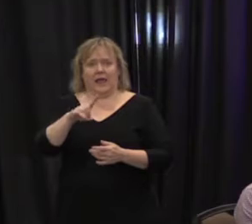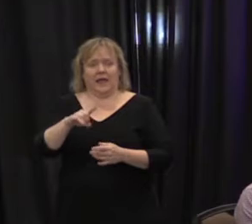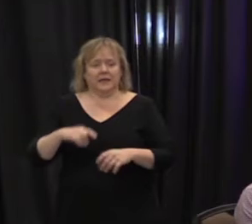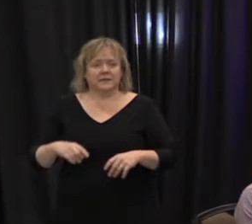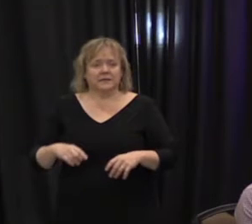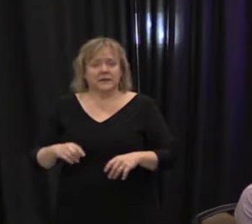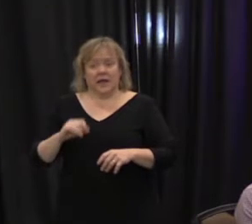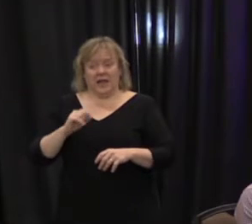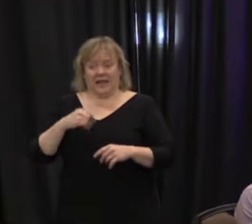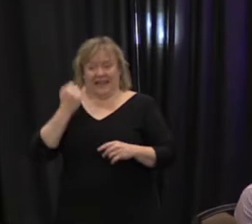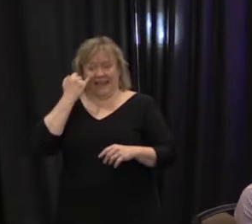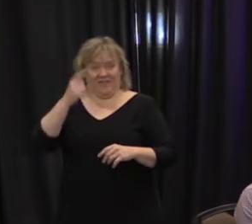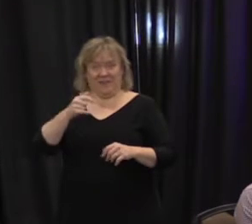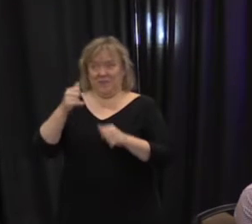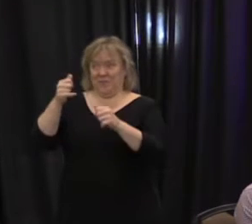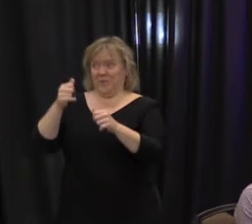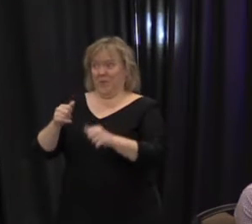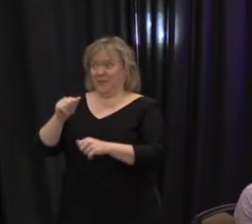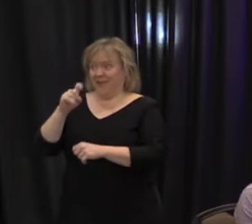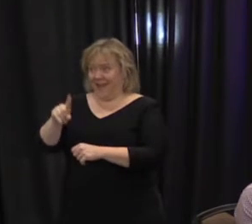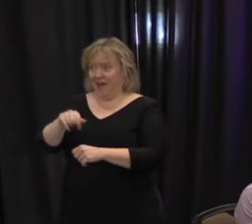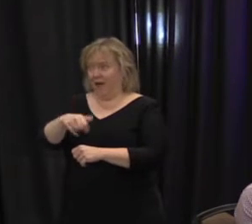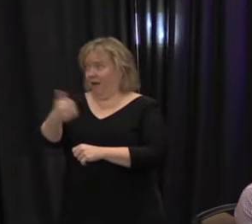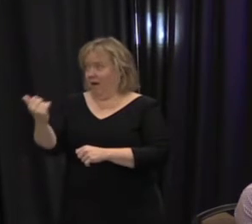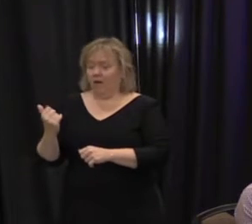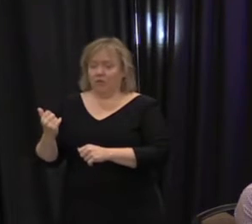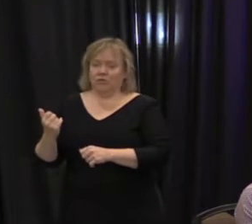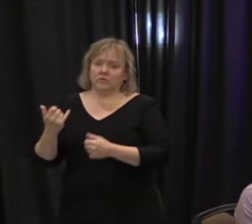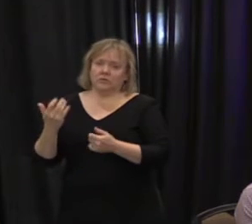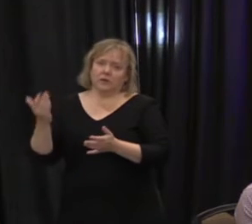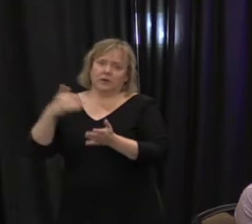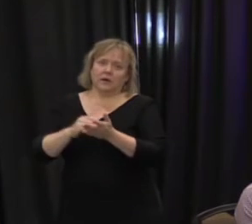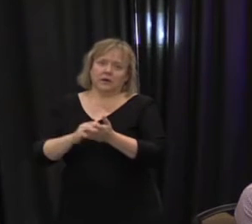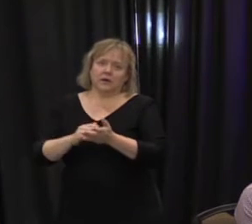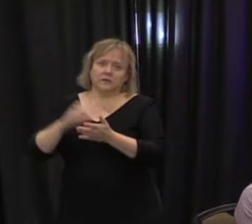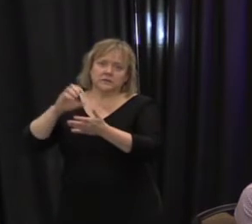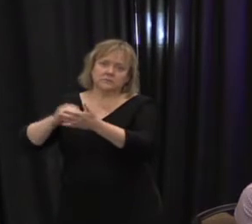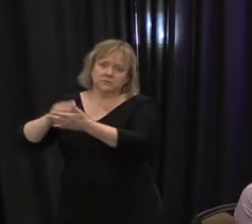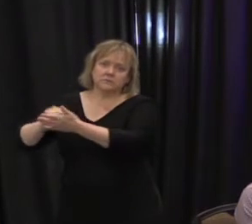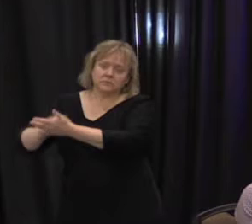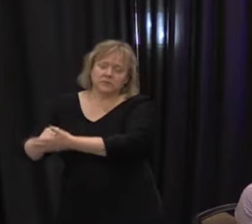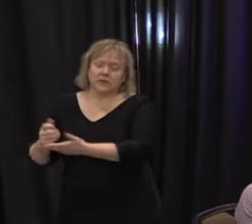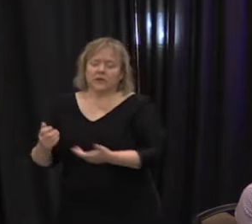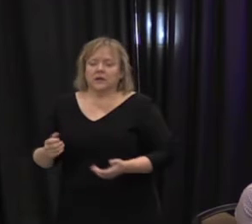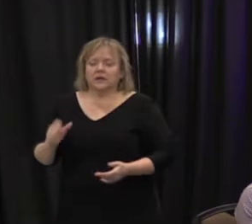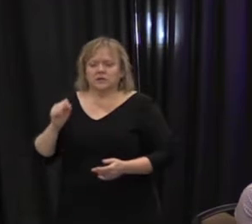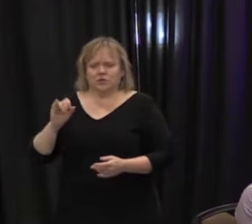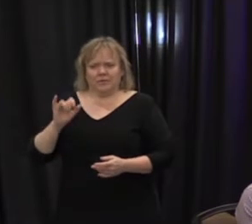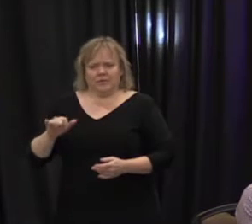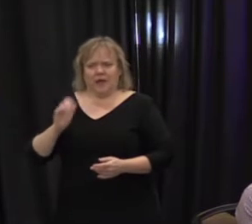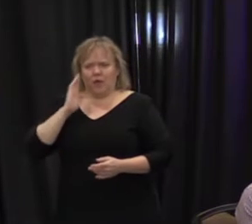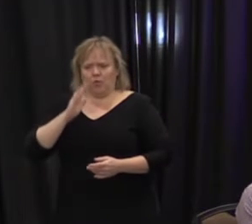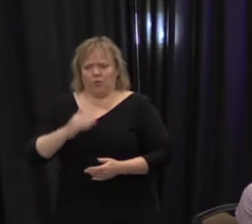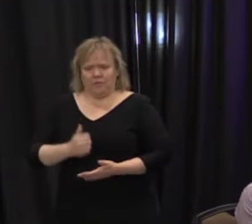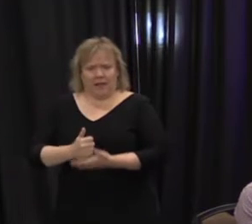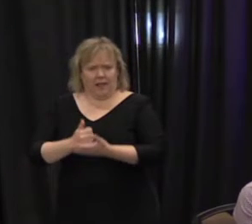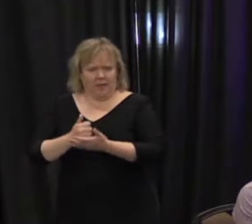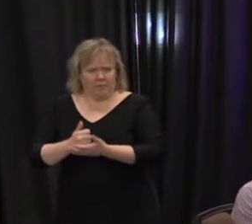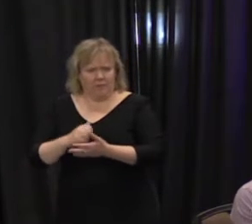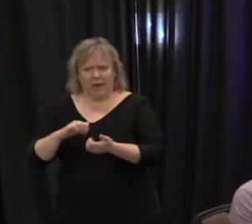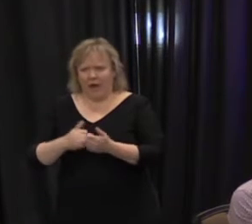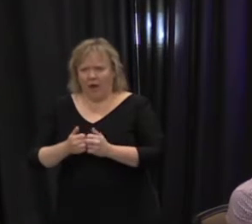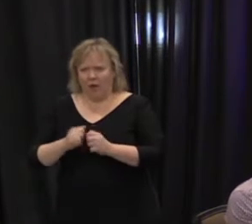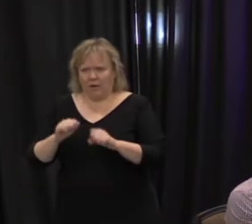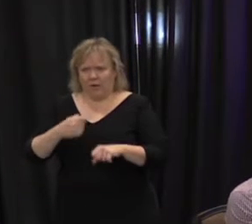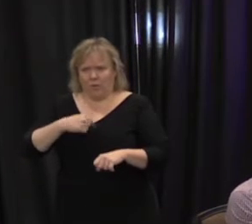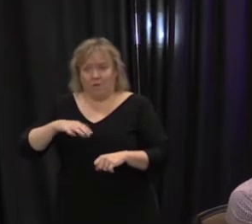in this discussion, to be able to have had a statement during the legislative process would have been hugely helpful, but how to find that person is